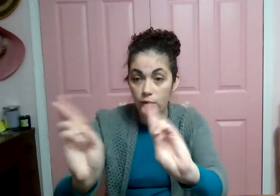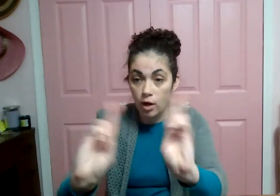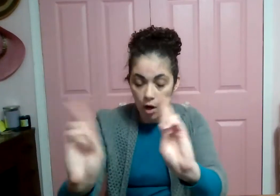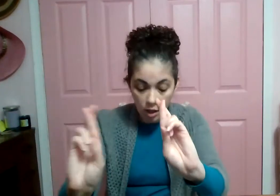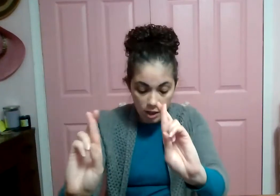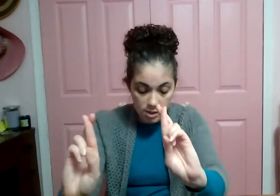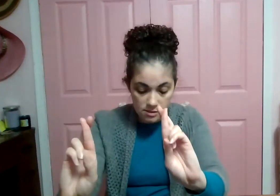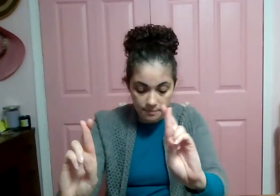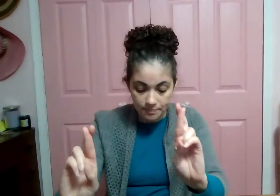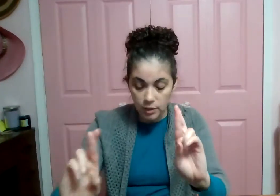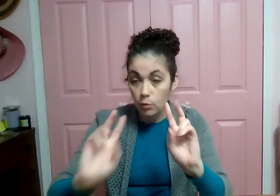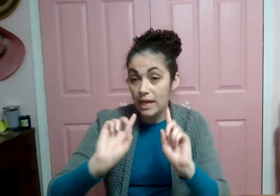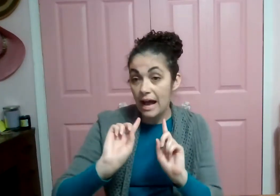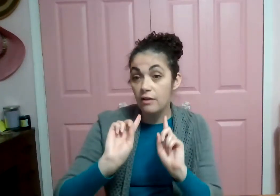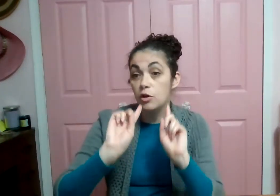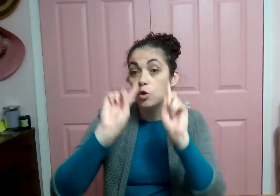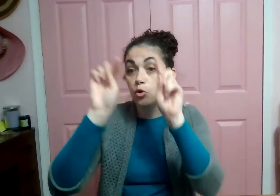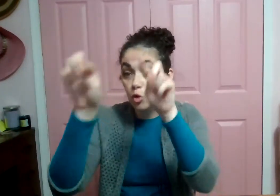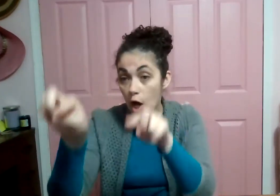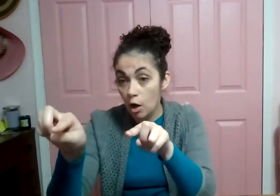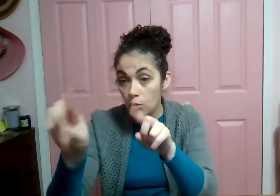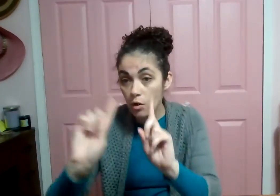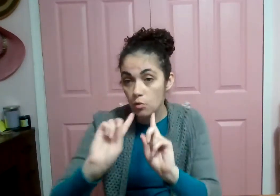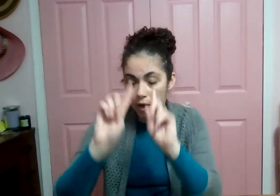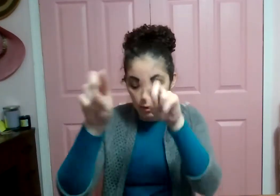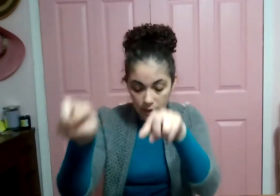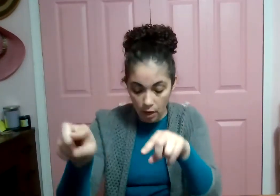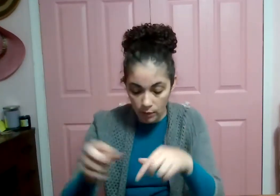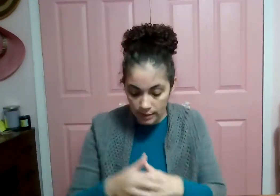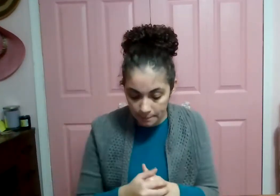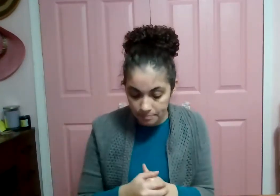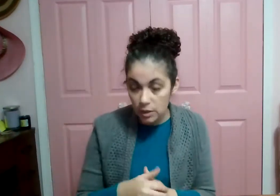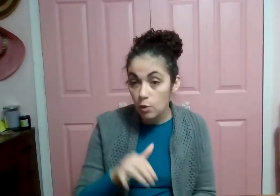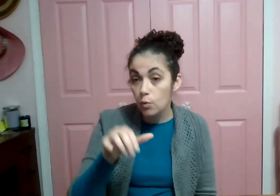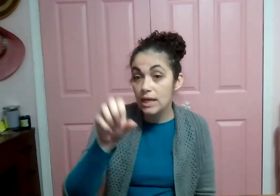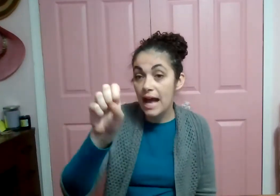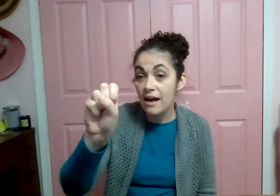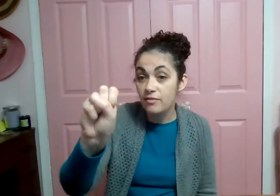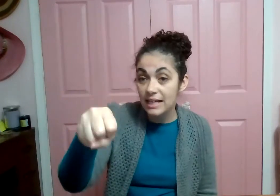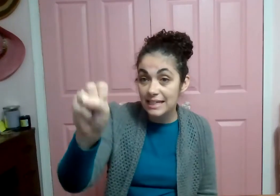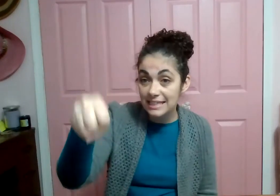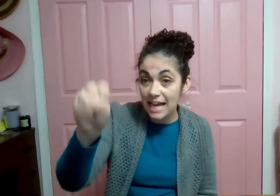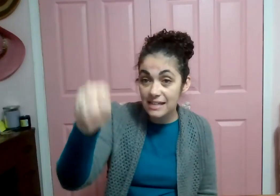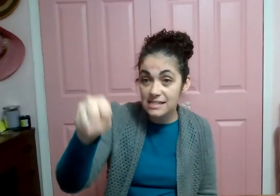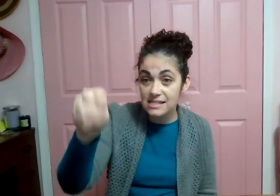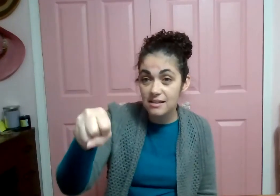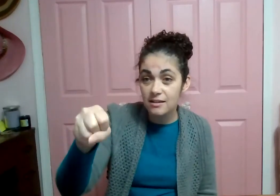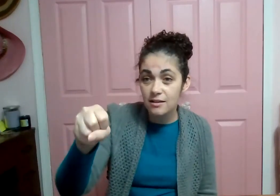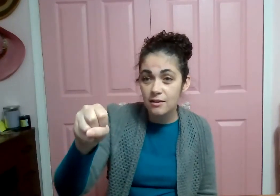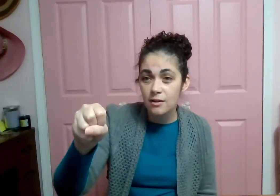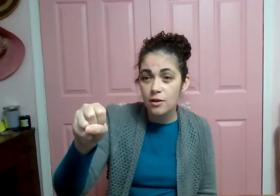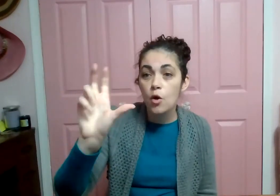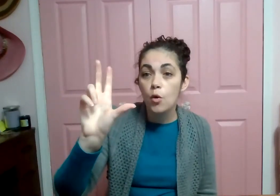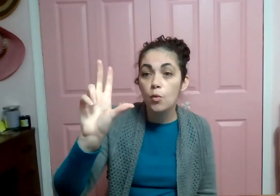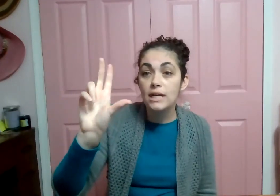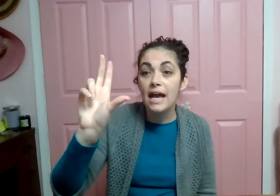our R's. We have go, where are we going? We have yes. We